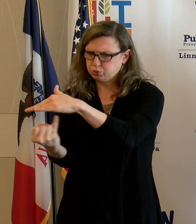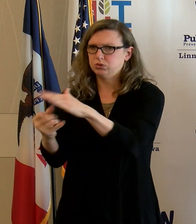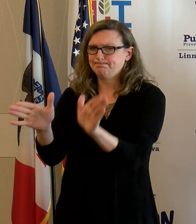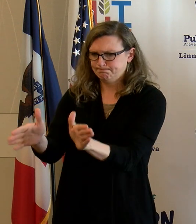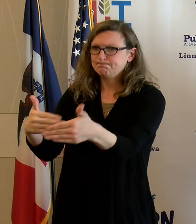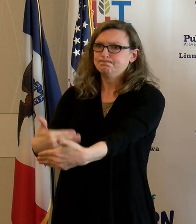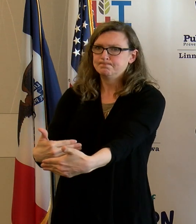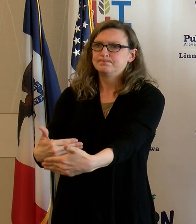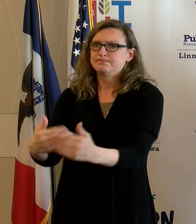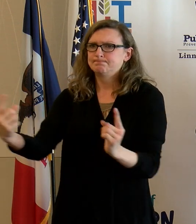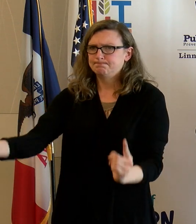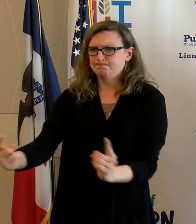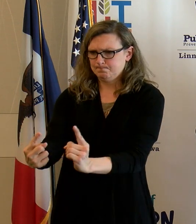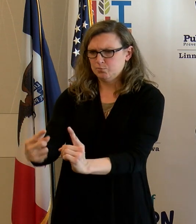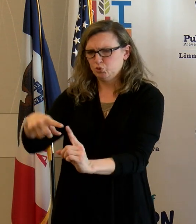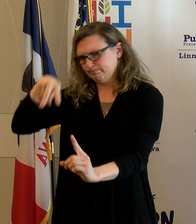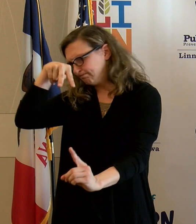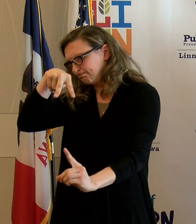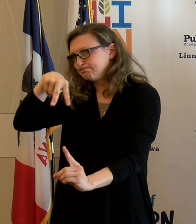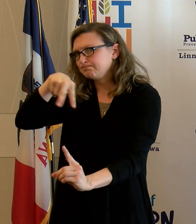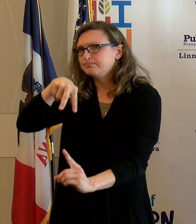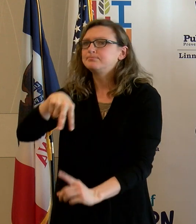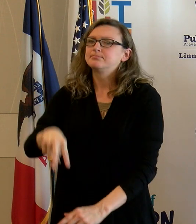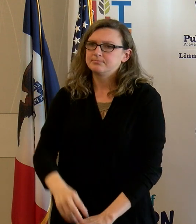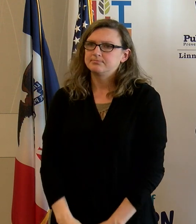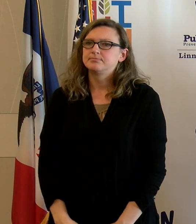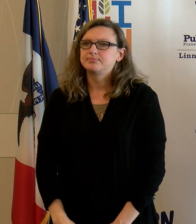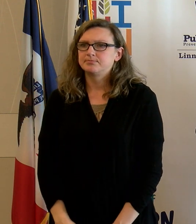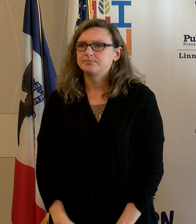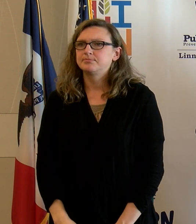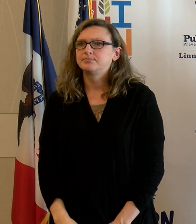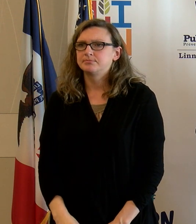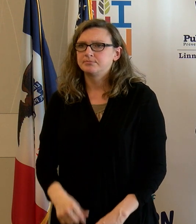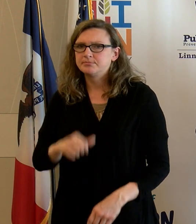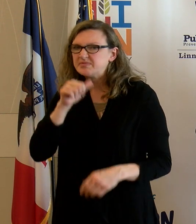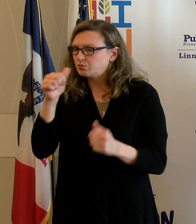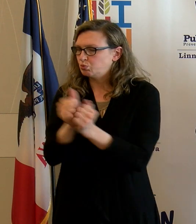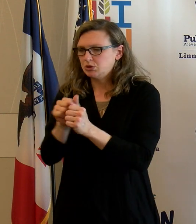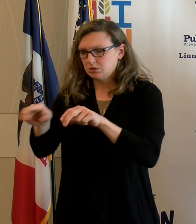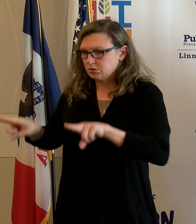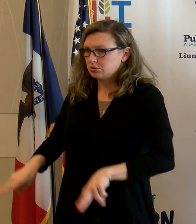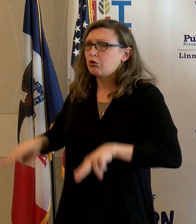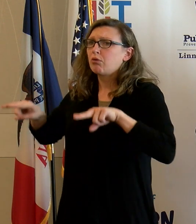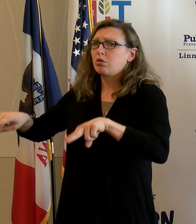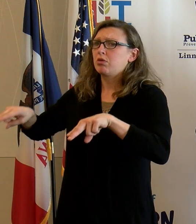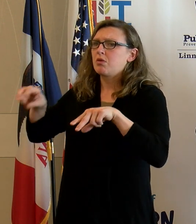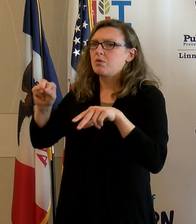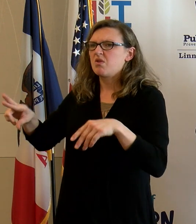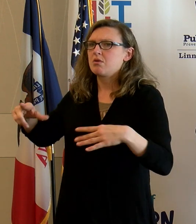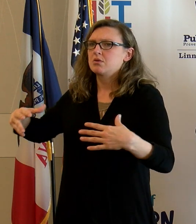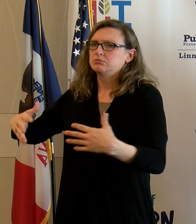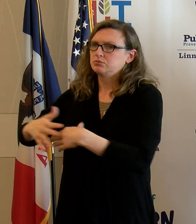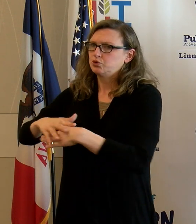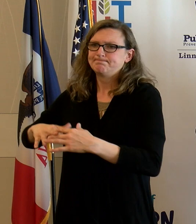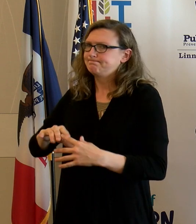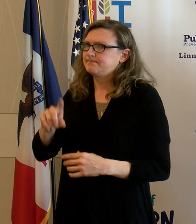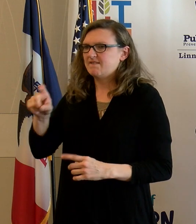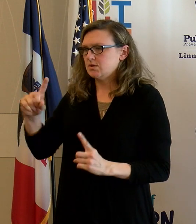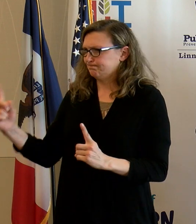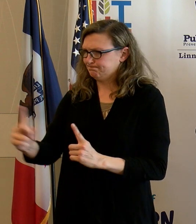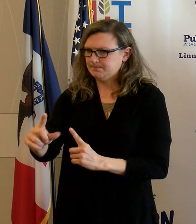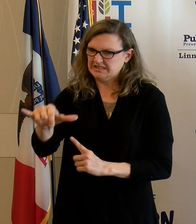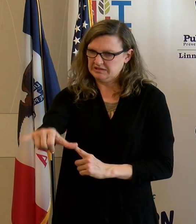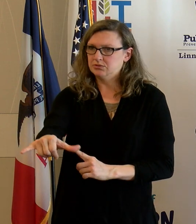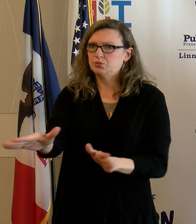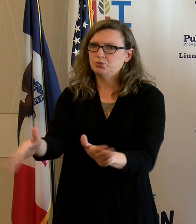specifically. They are locked into single cells, they are isolated, and they are dealt with more securely and safely than they would be anywhere else